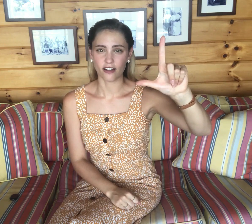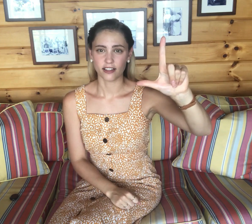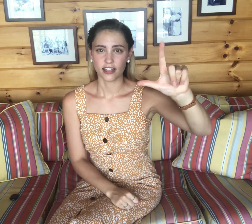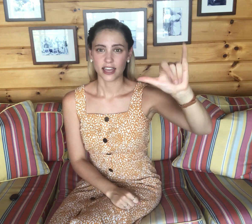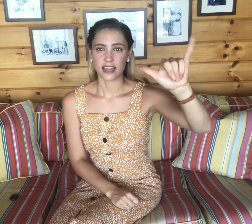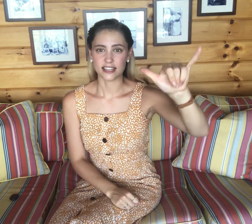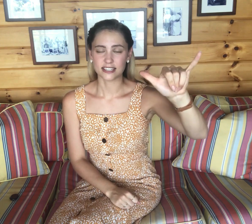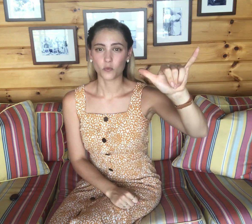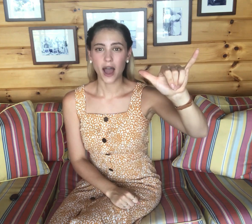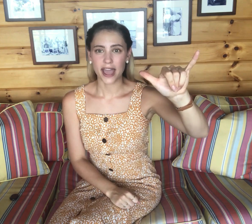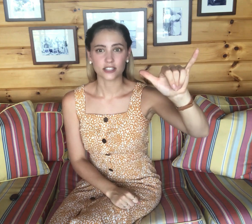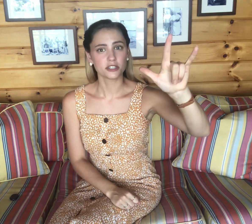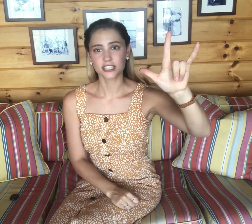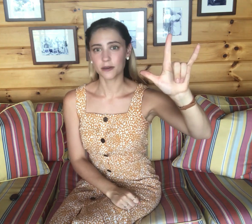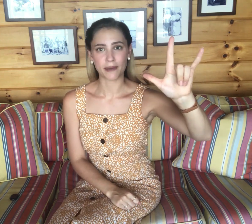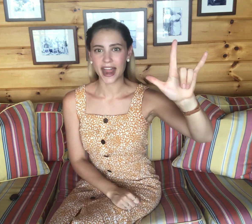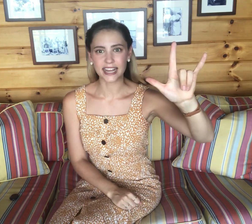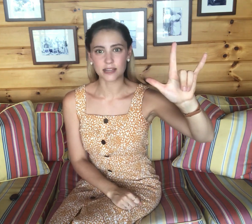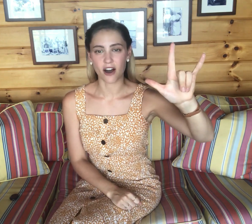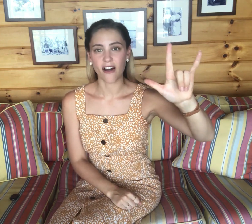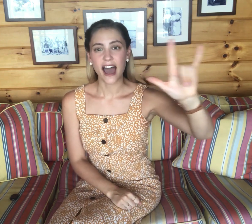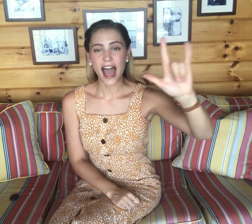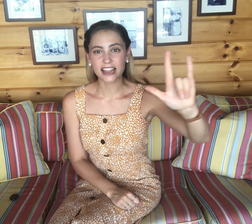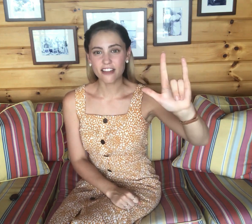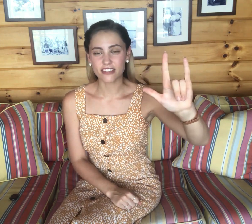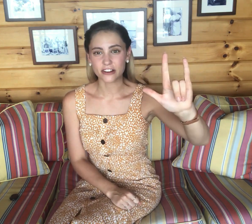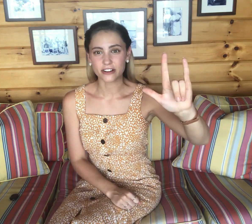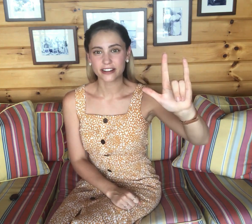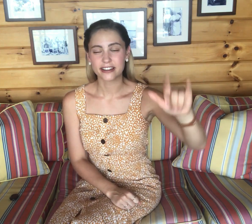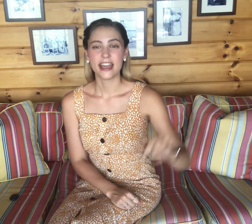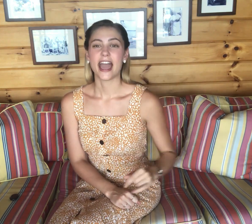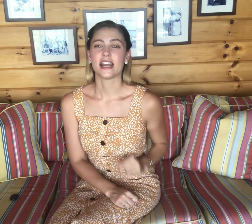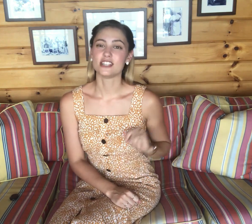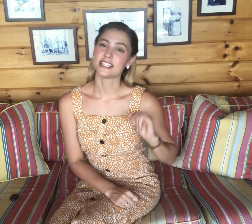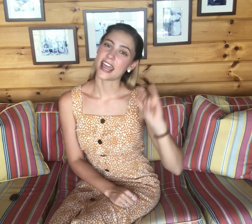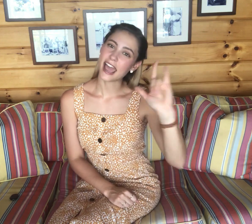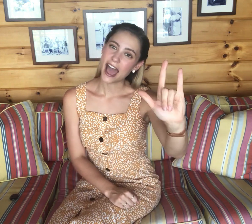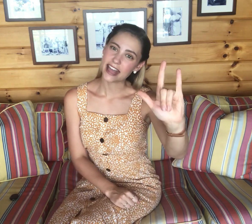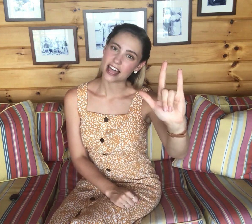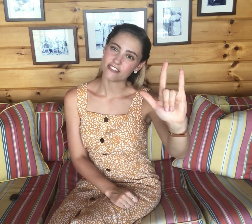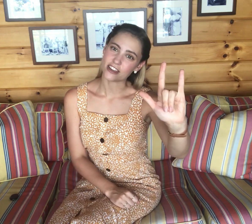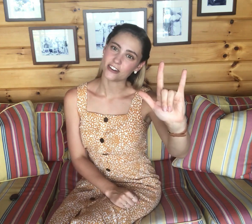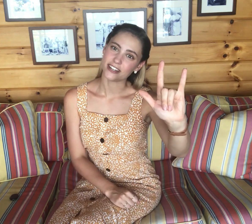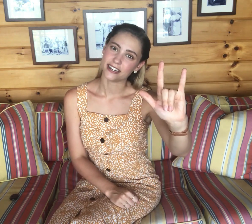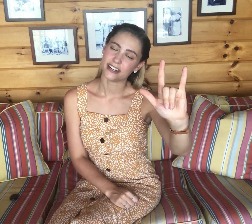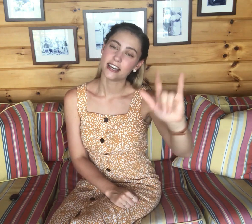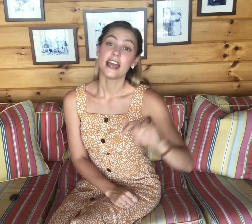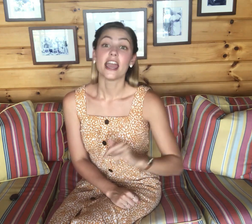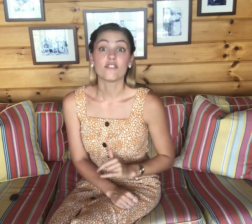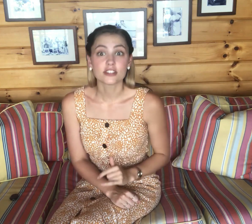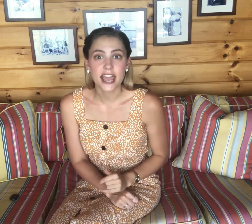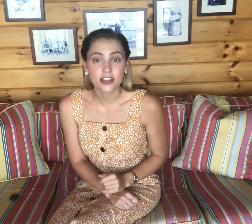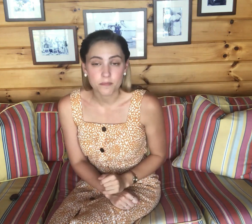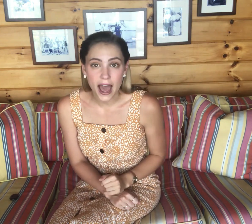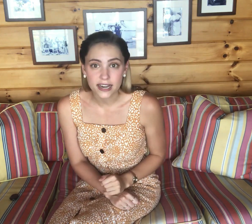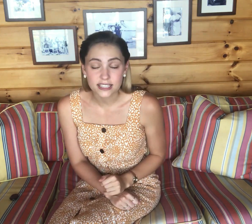There's different ways to say I love you. The first way is to say I by pointing at yourself. I love,